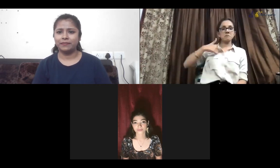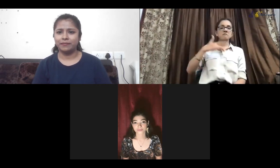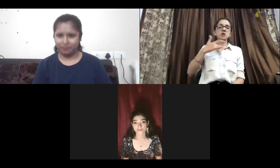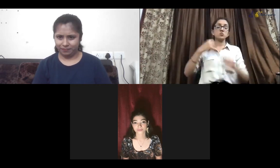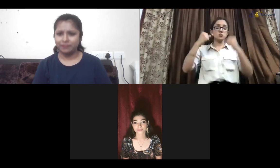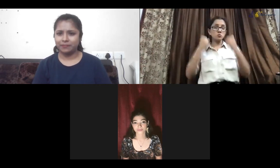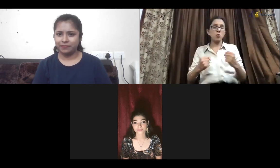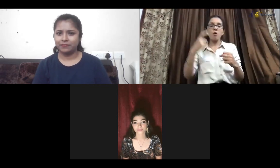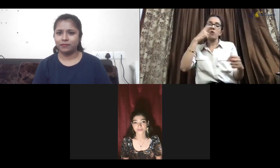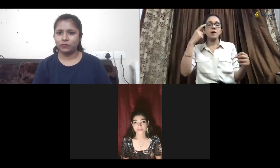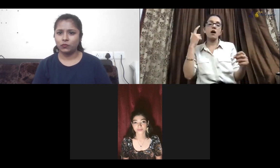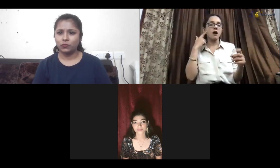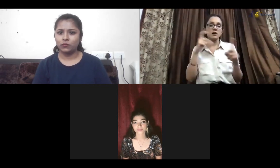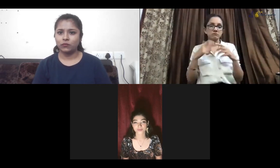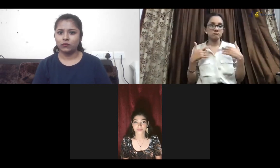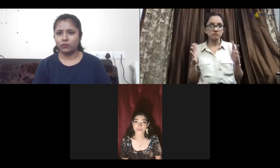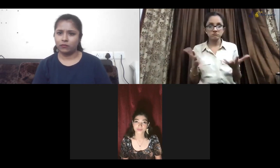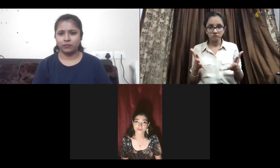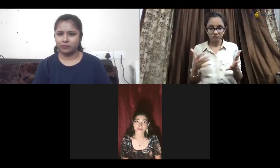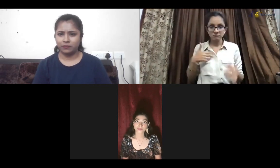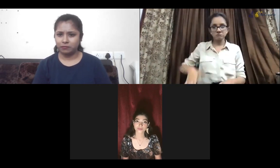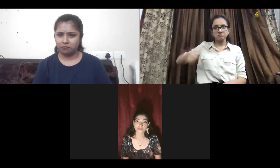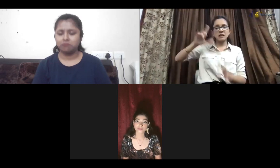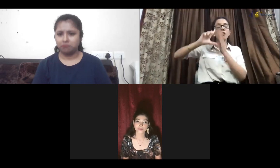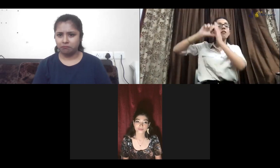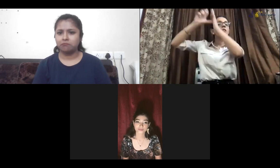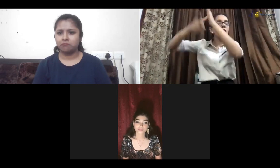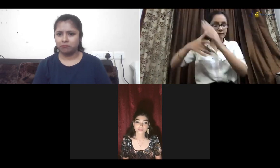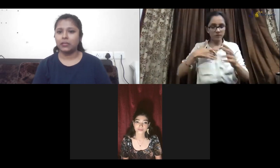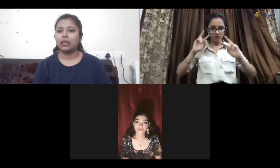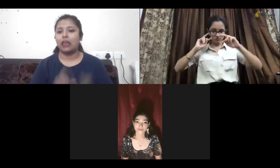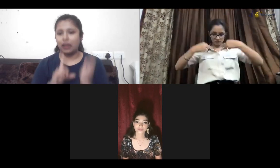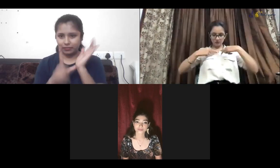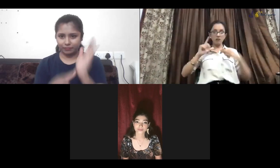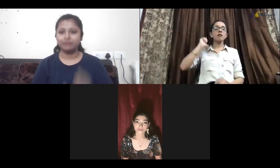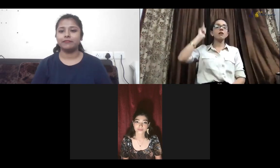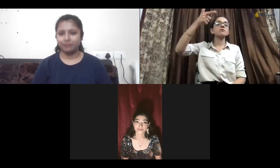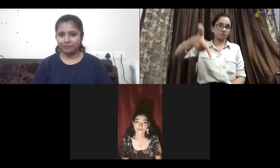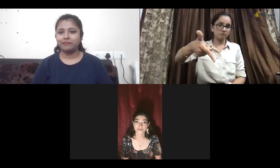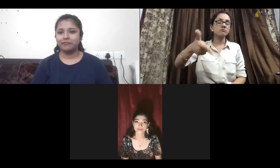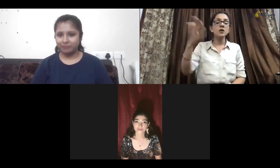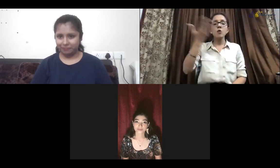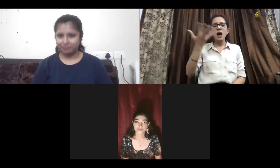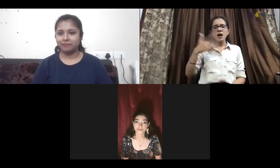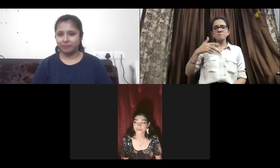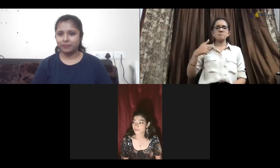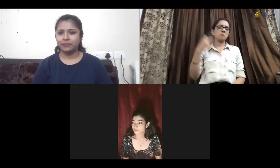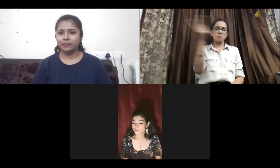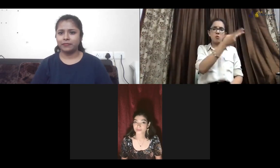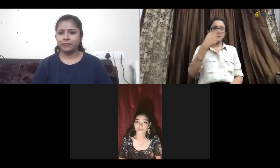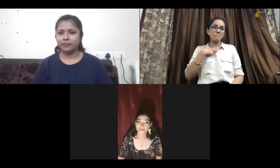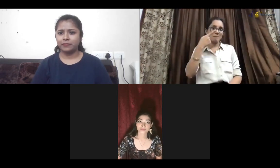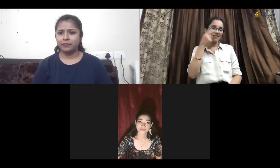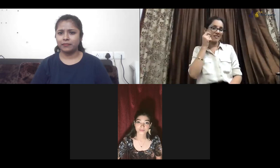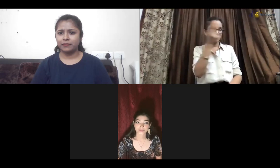honestly, when I grew up, I wasn't felt like that I'm a strong one. But later on, when I reflect